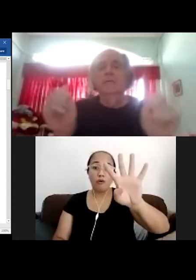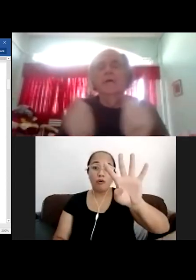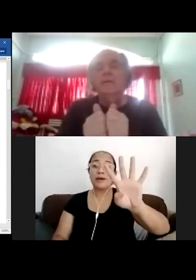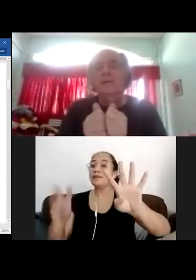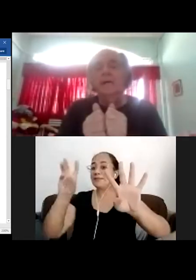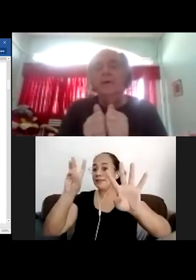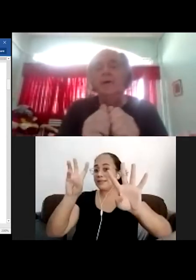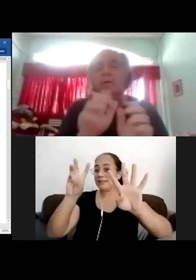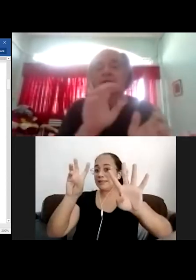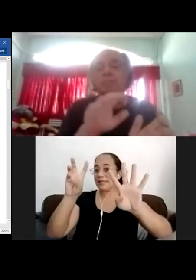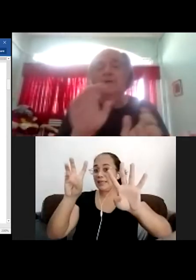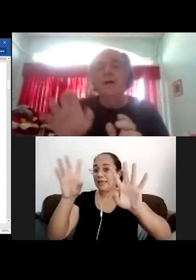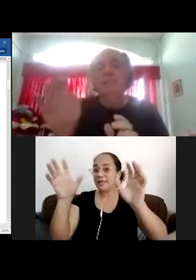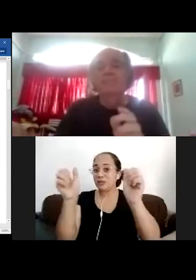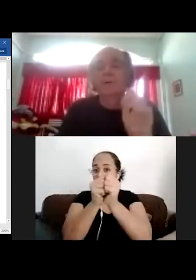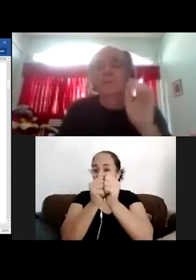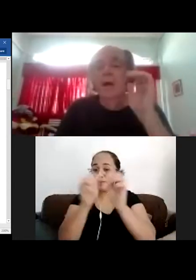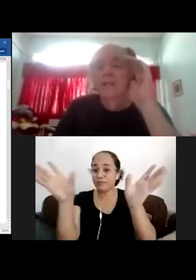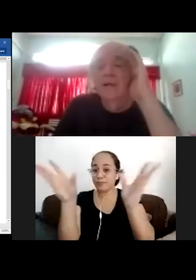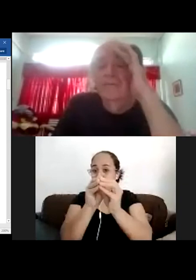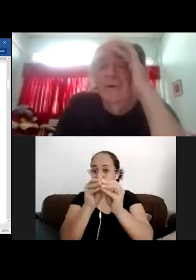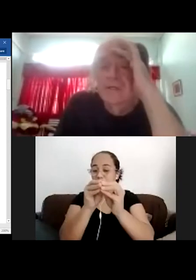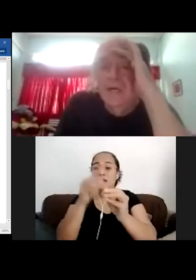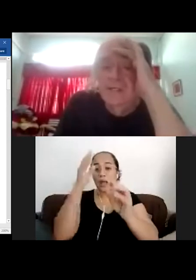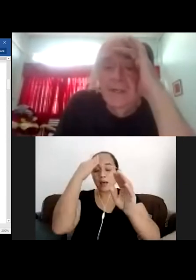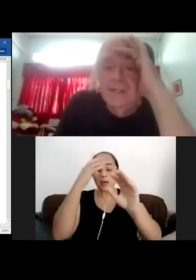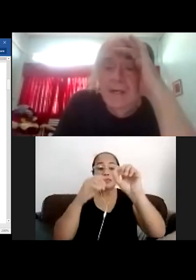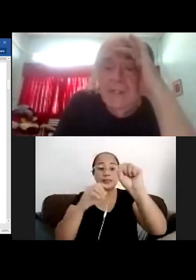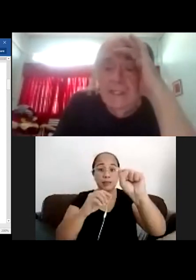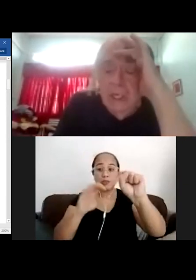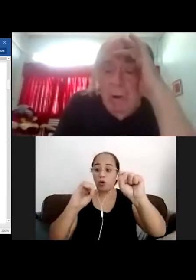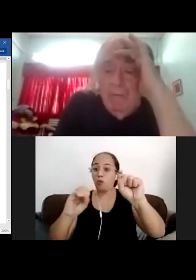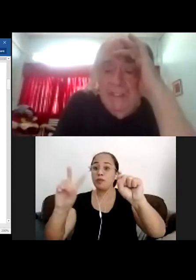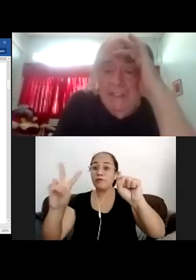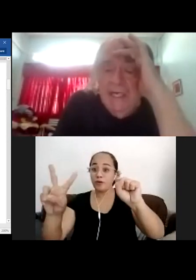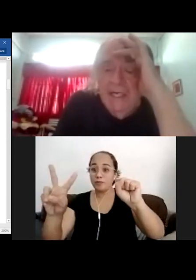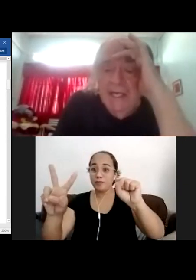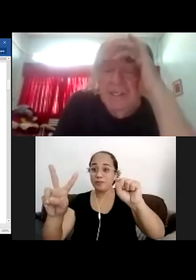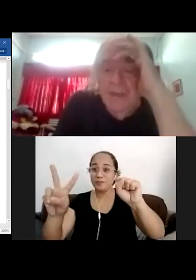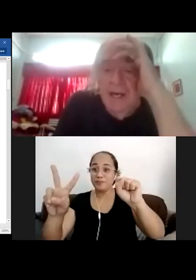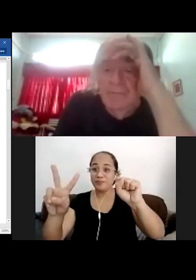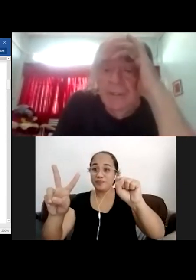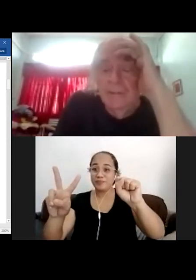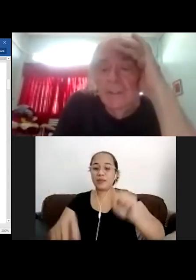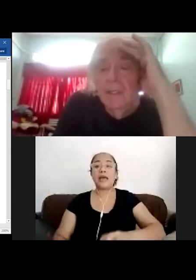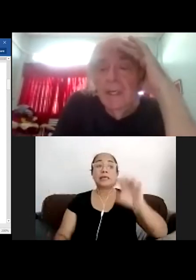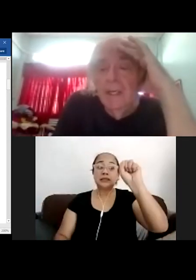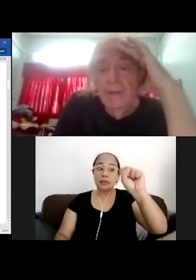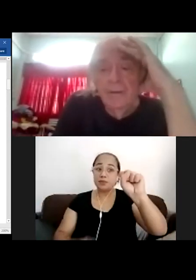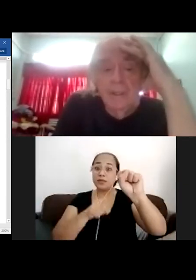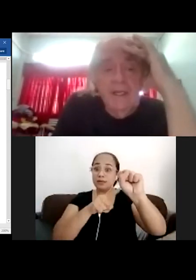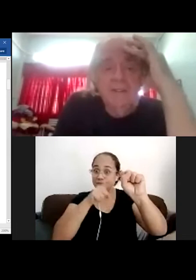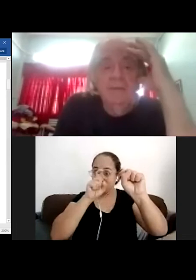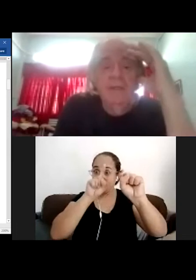16 together. And we know it's subject, object, verb. So the first has to be subject, the second has to be object, and